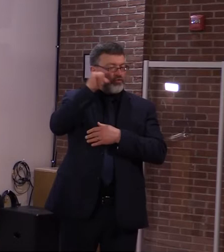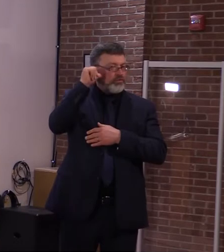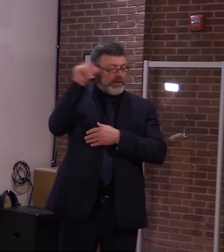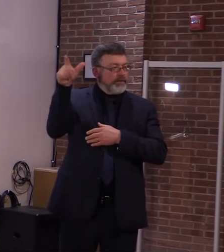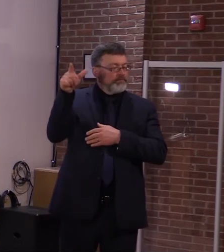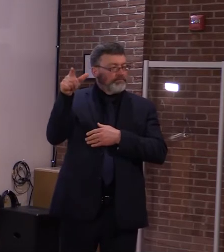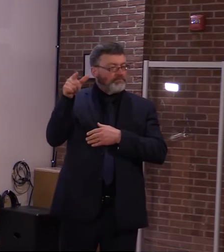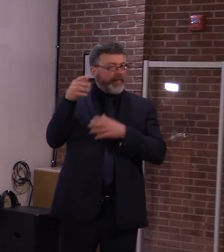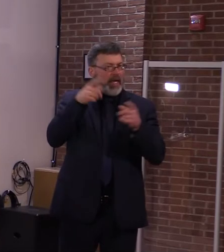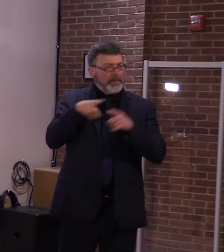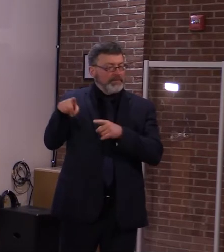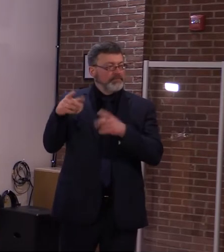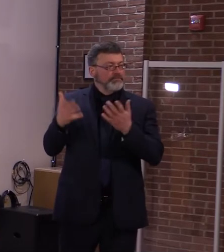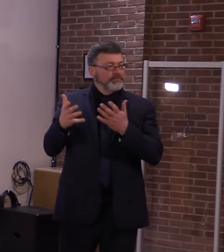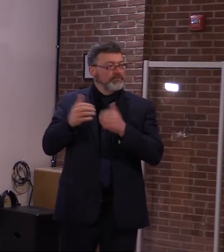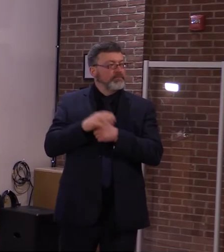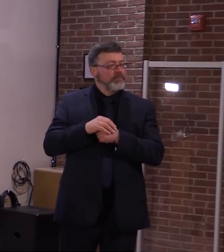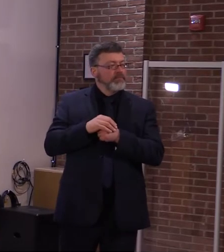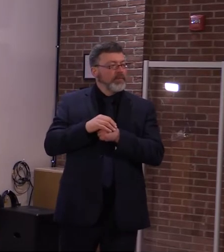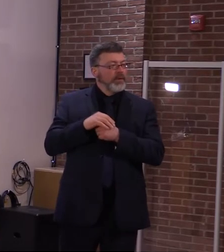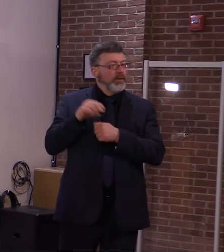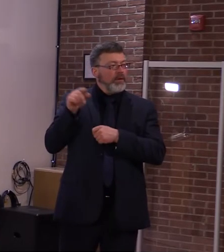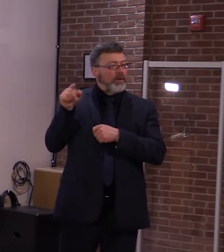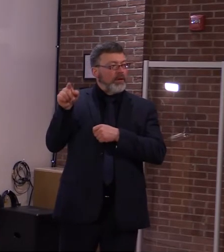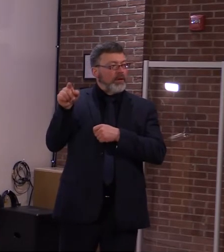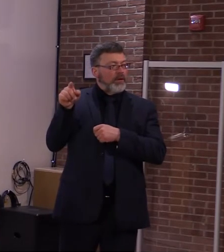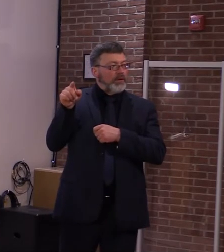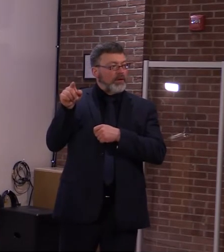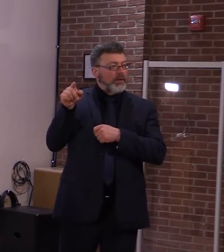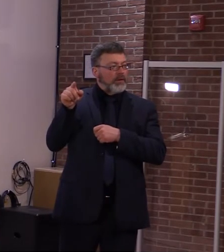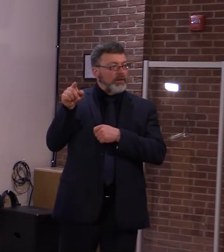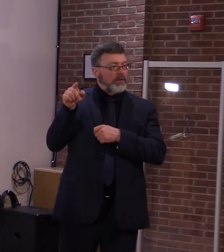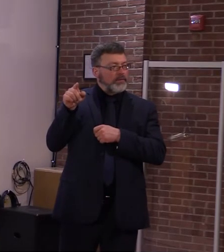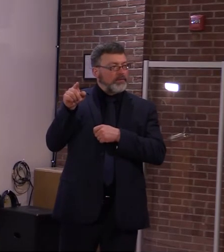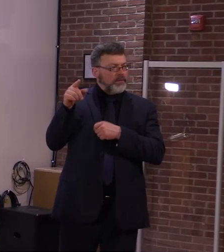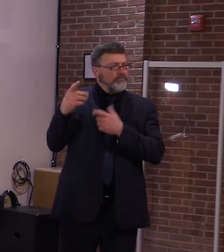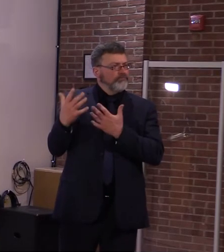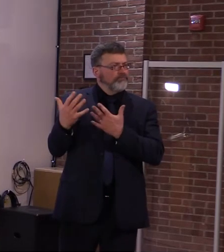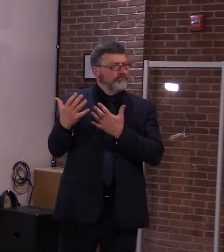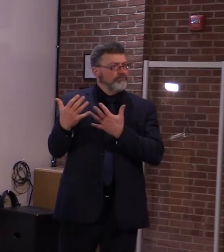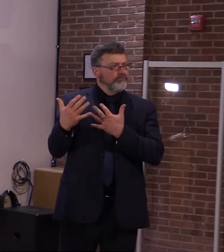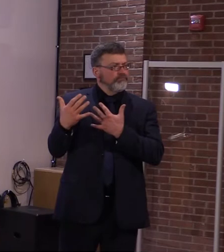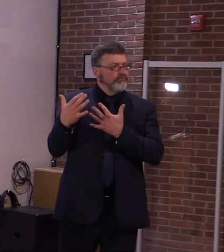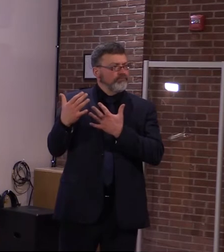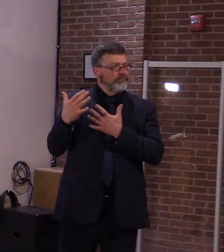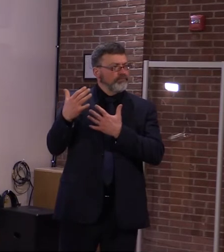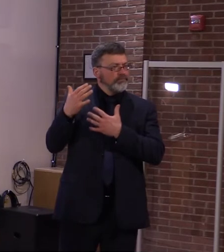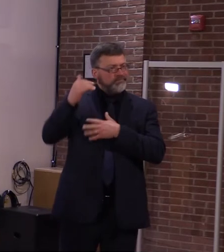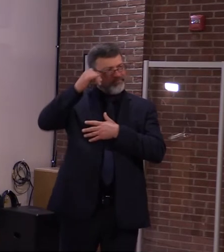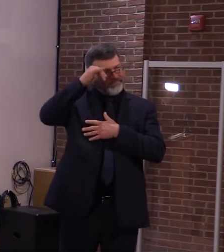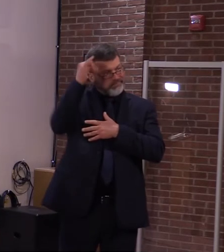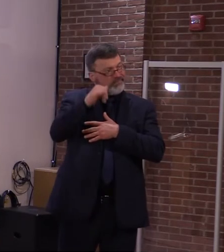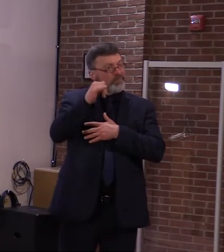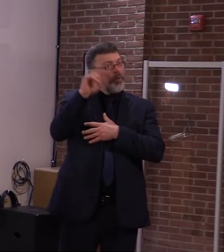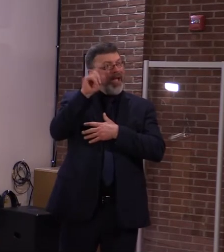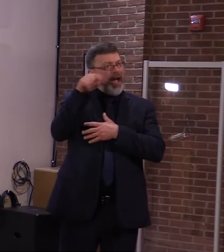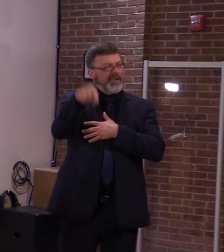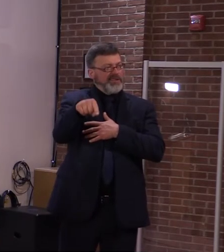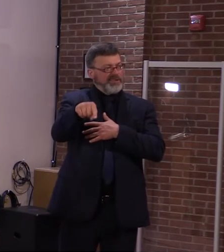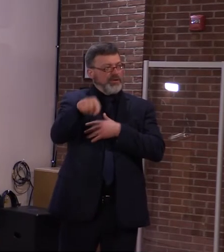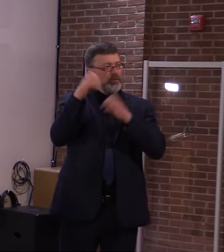times in the emergency room for children in a mental health crisis before they're connected with treatment. And from what I'm